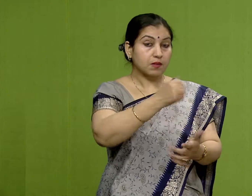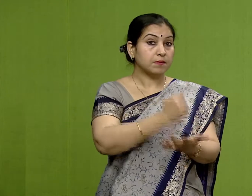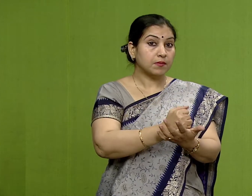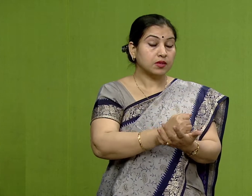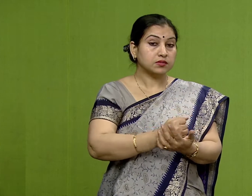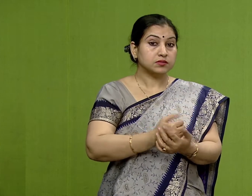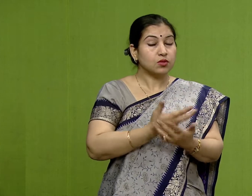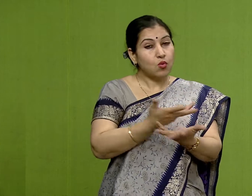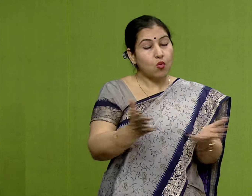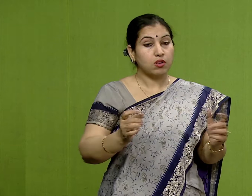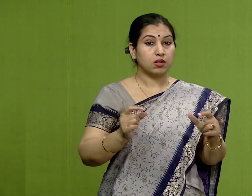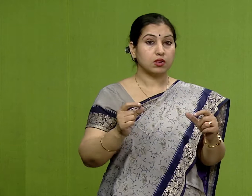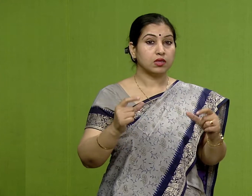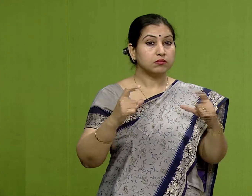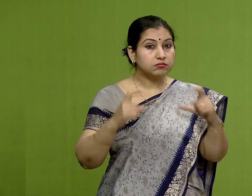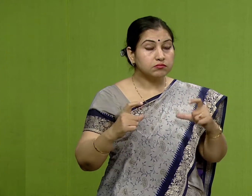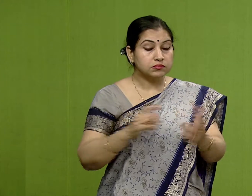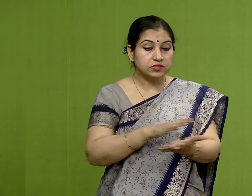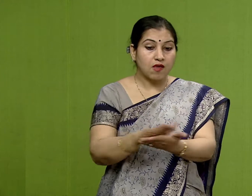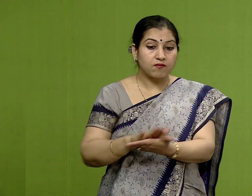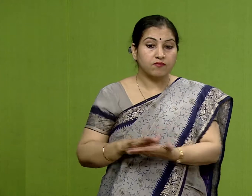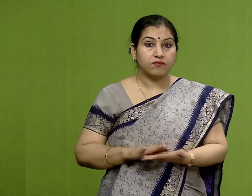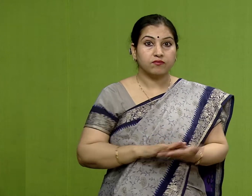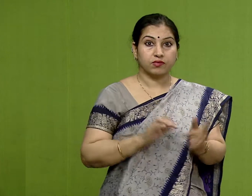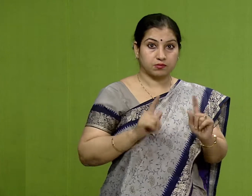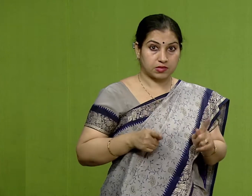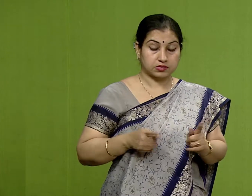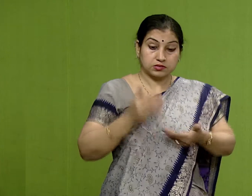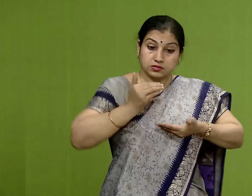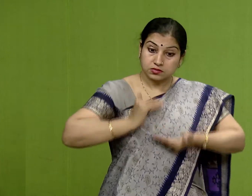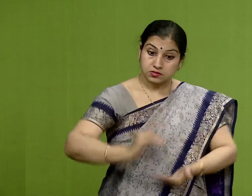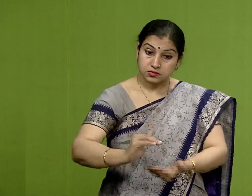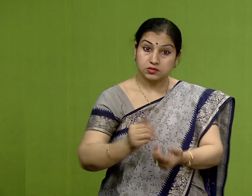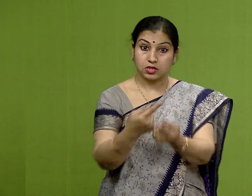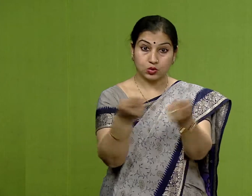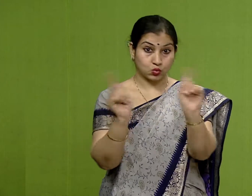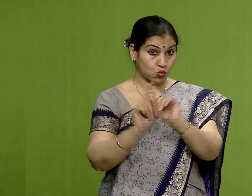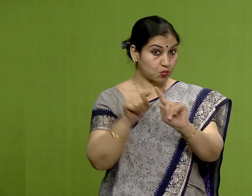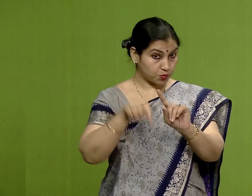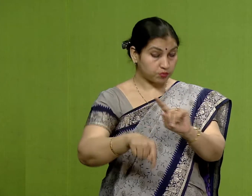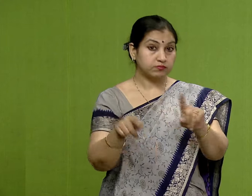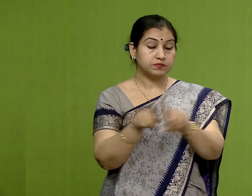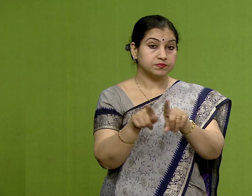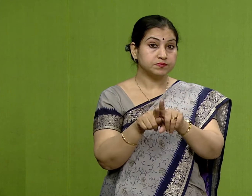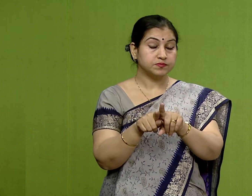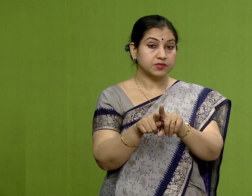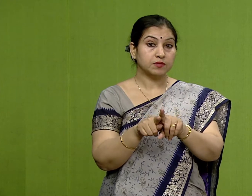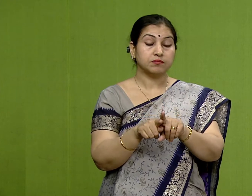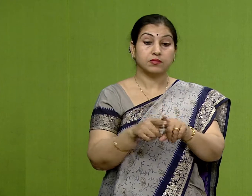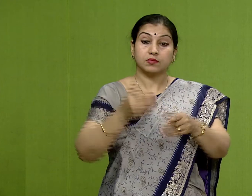take care of cleanliness in the delivery room and the room where mother